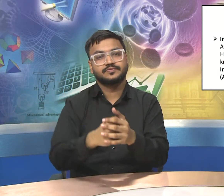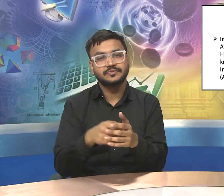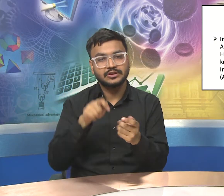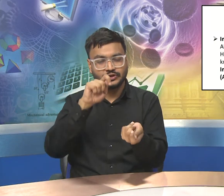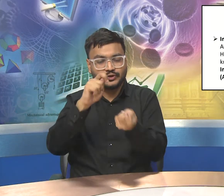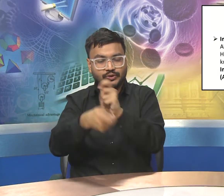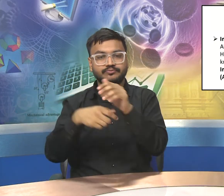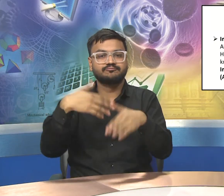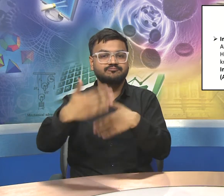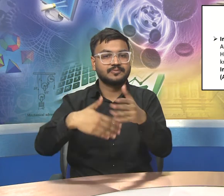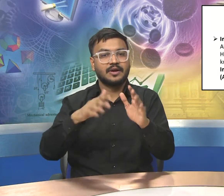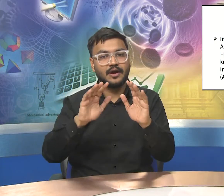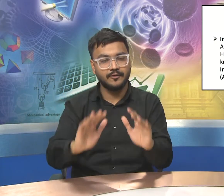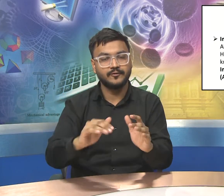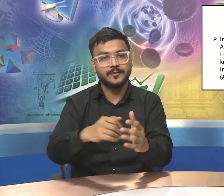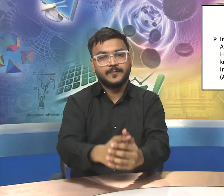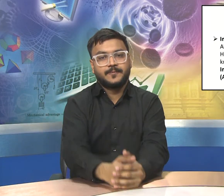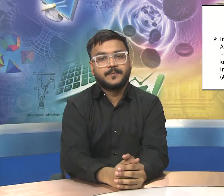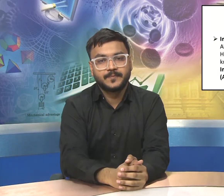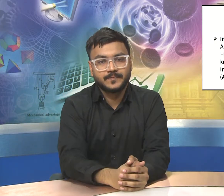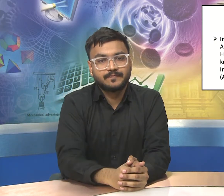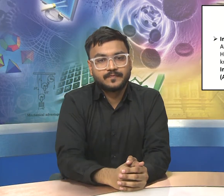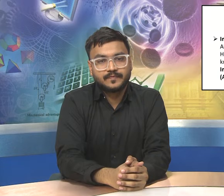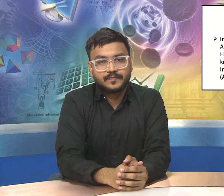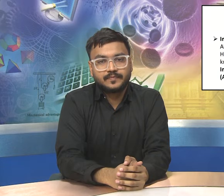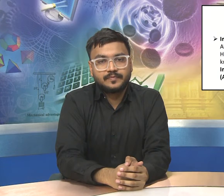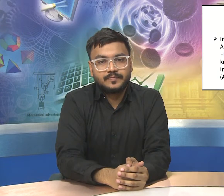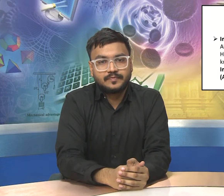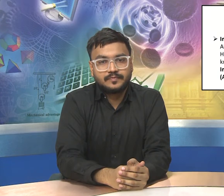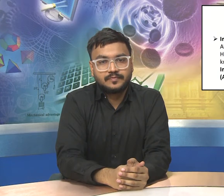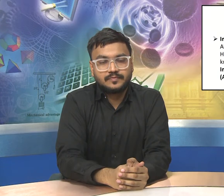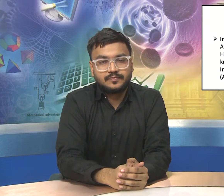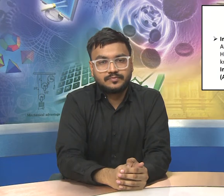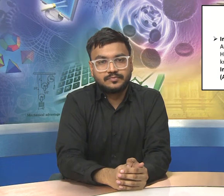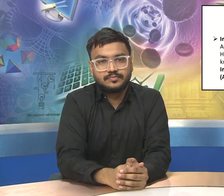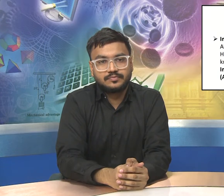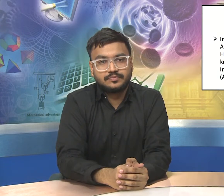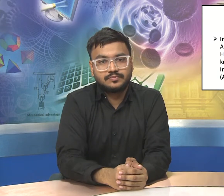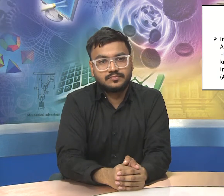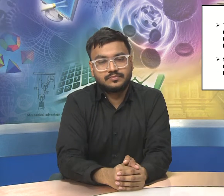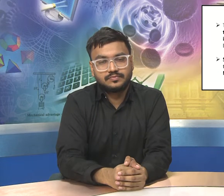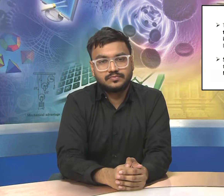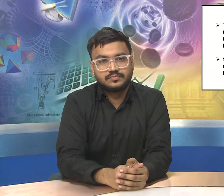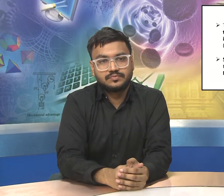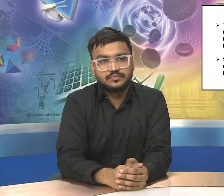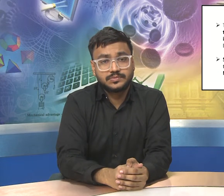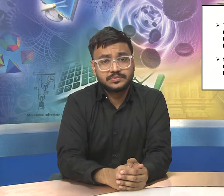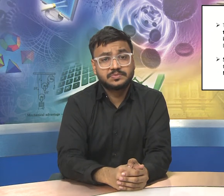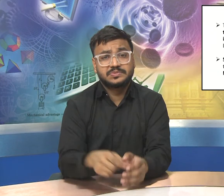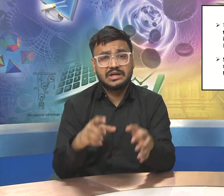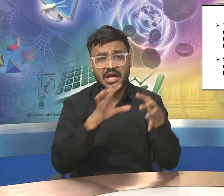and now known as Ali Yavar Jung National Institute of Speech and Hearing Disability.